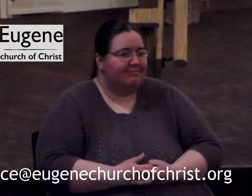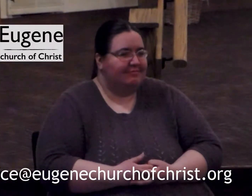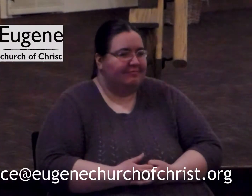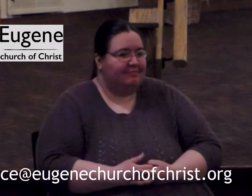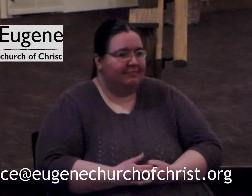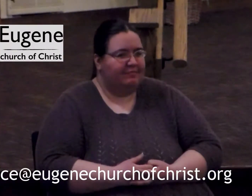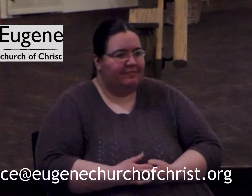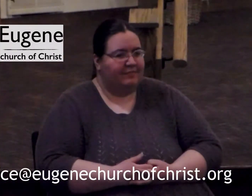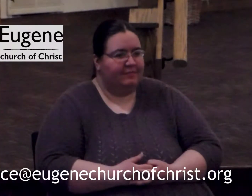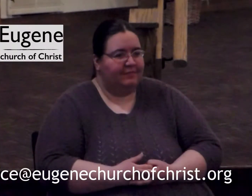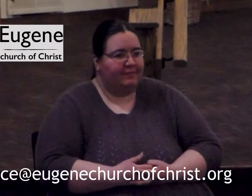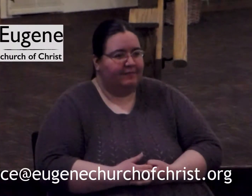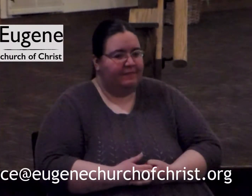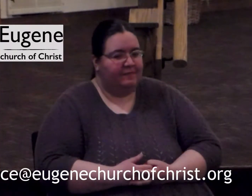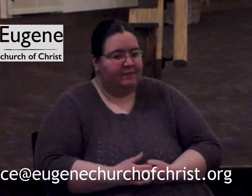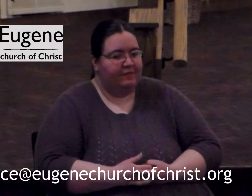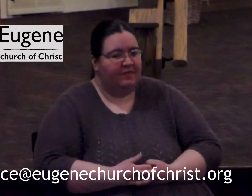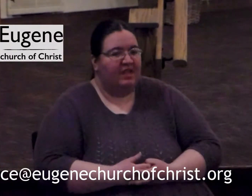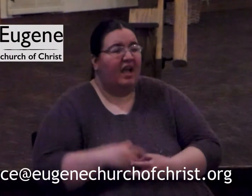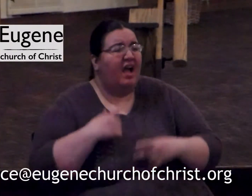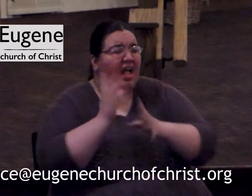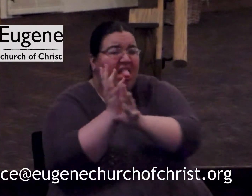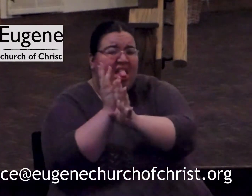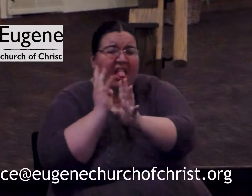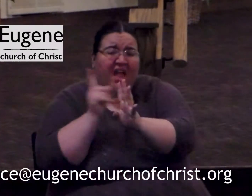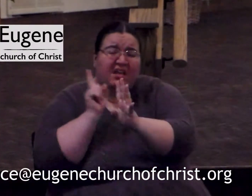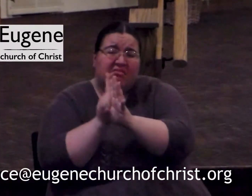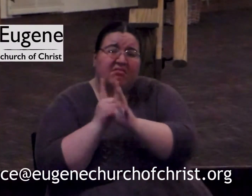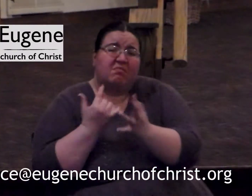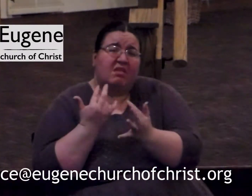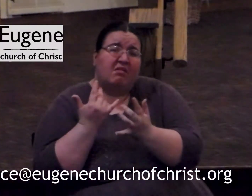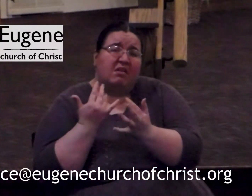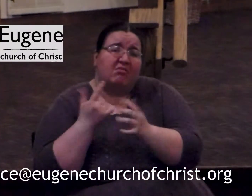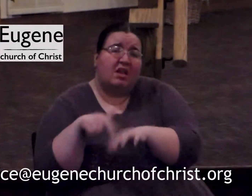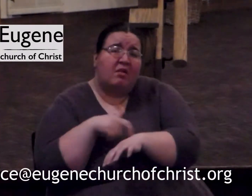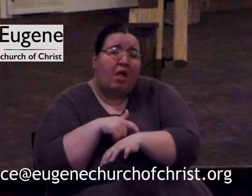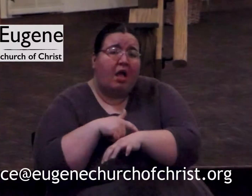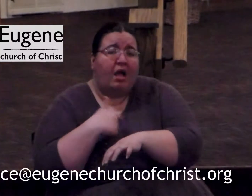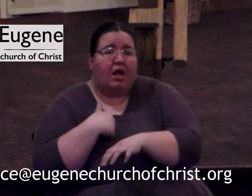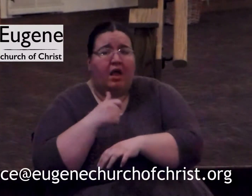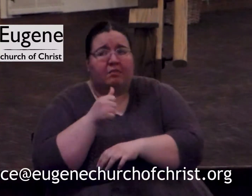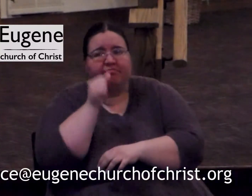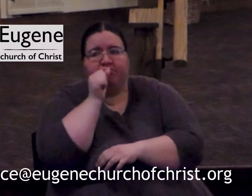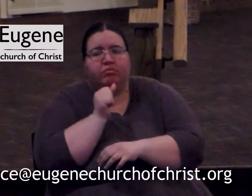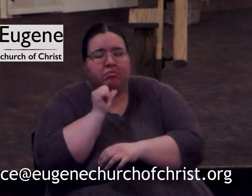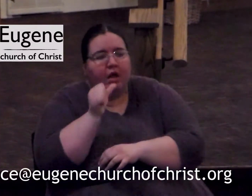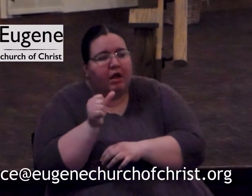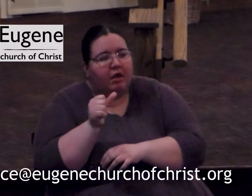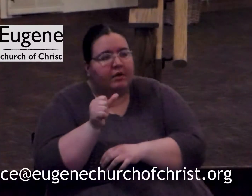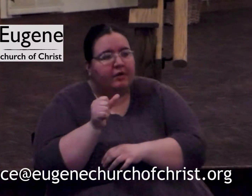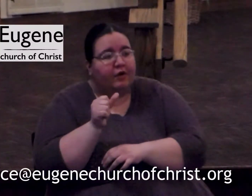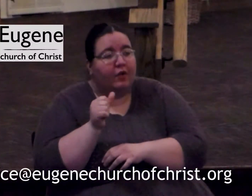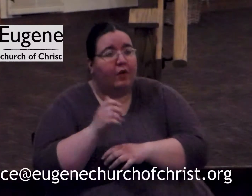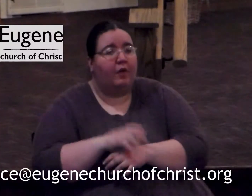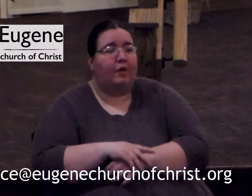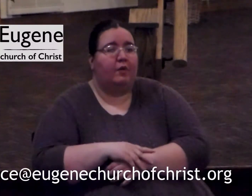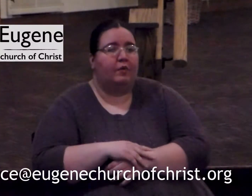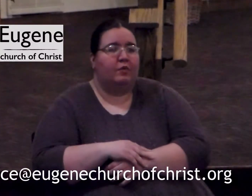My impatience is waiting in line too long. My impatience is getting to the place where you get your license plate and pulling a number off and looking up on the wall and seeing